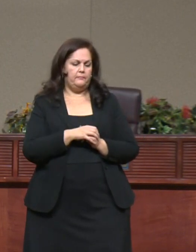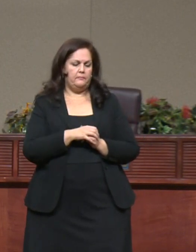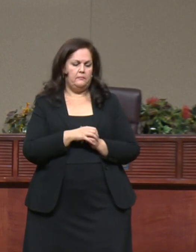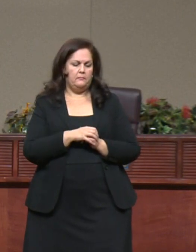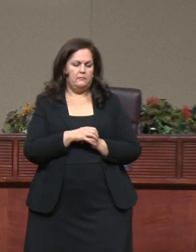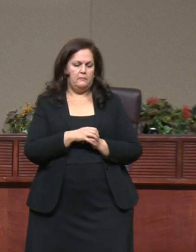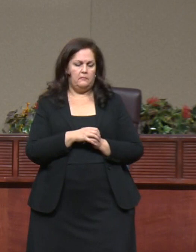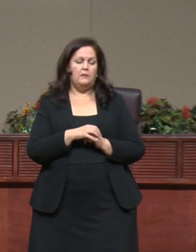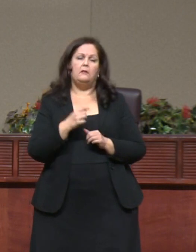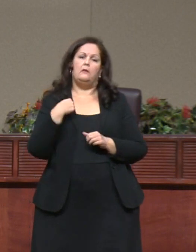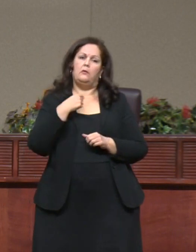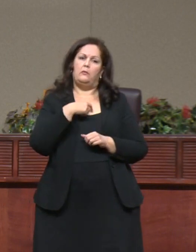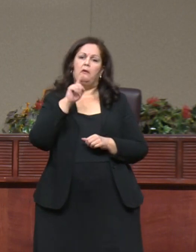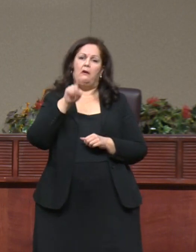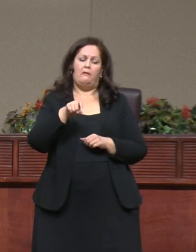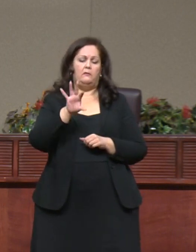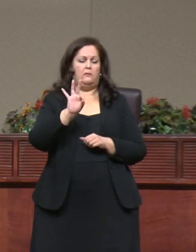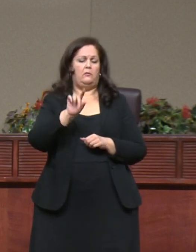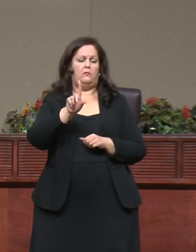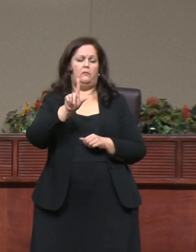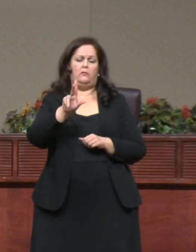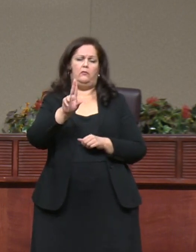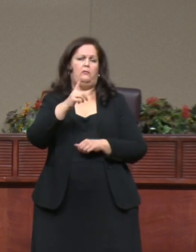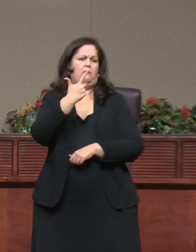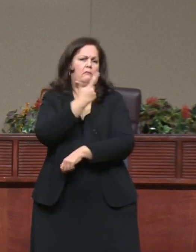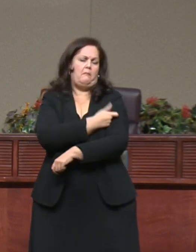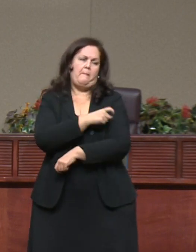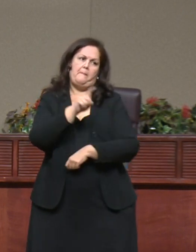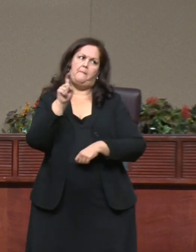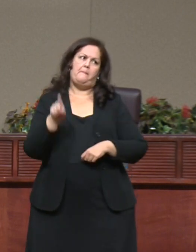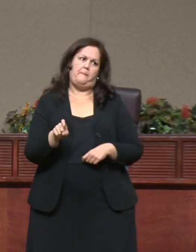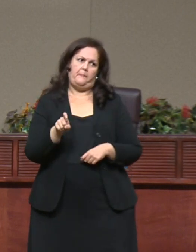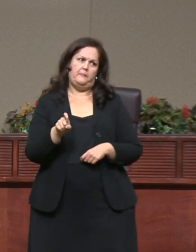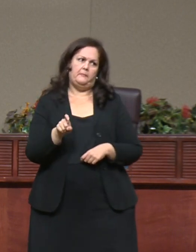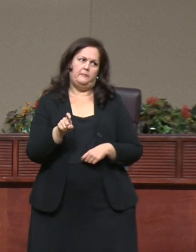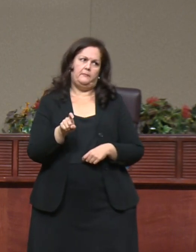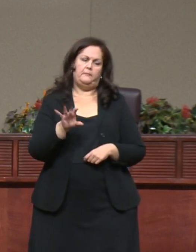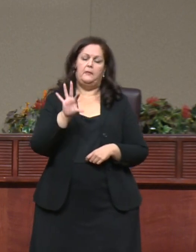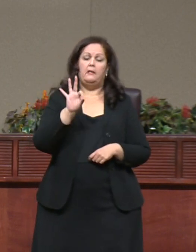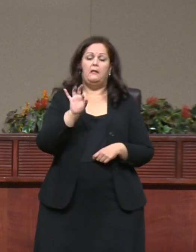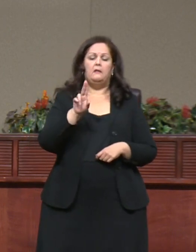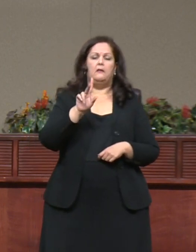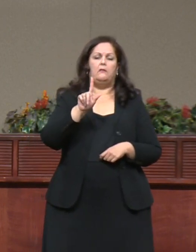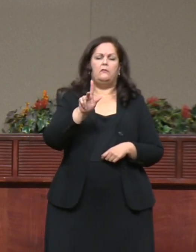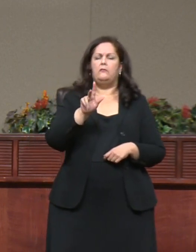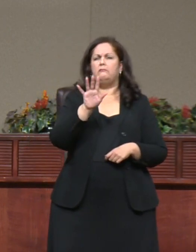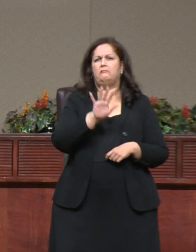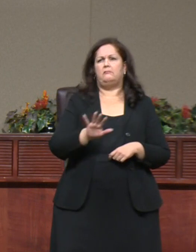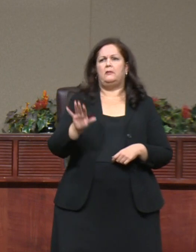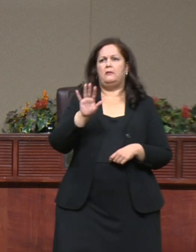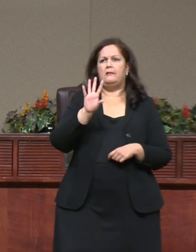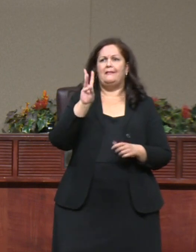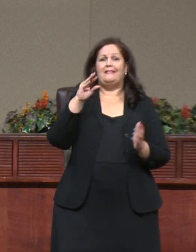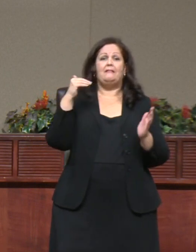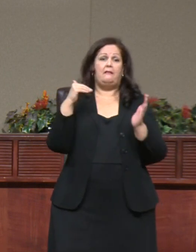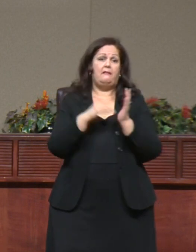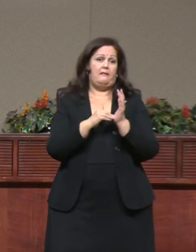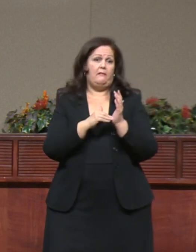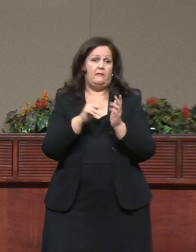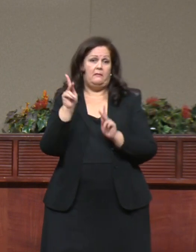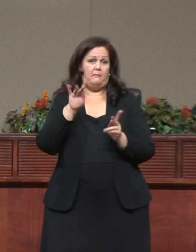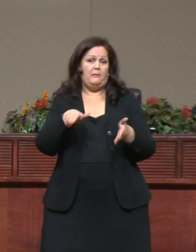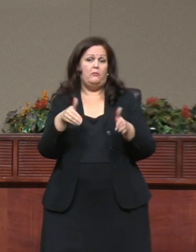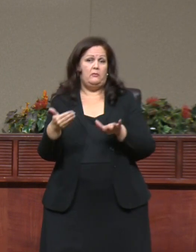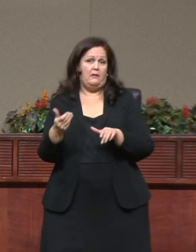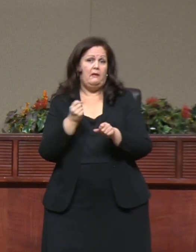we need to vaccinate for the flu. The flu causes about 60,000 deaths